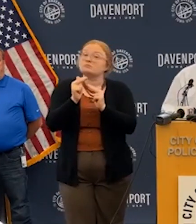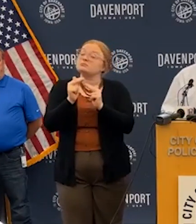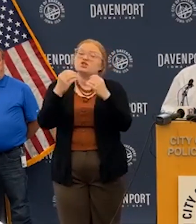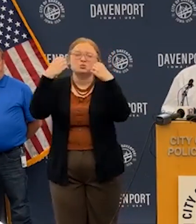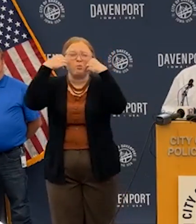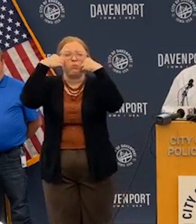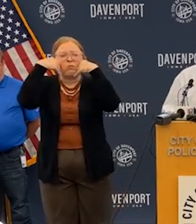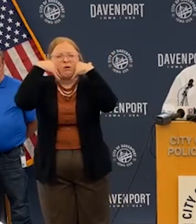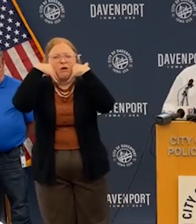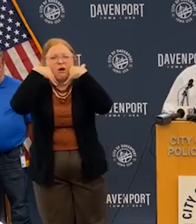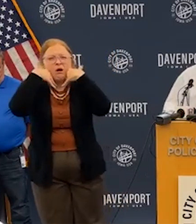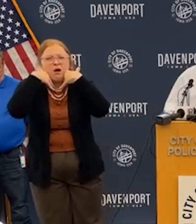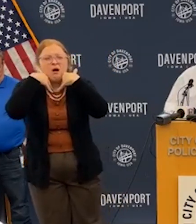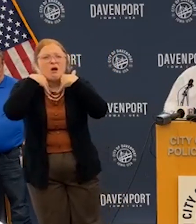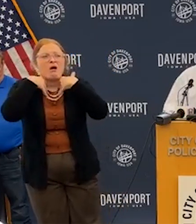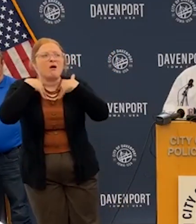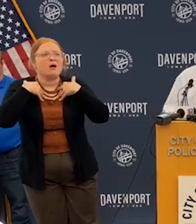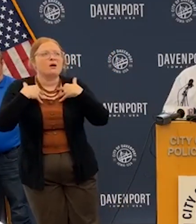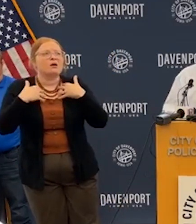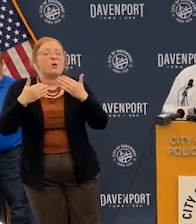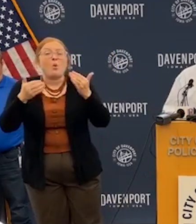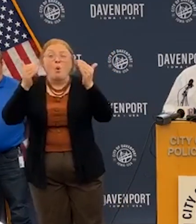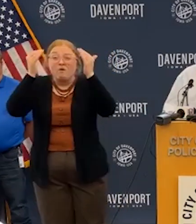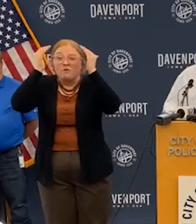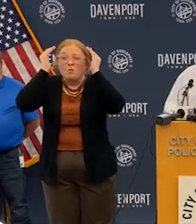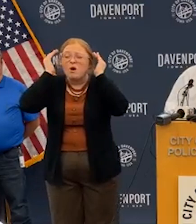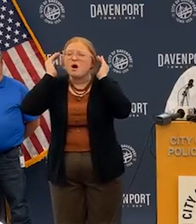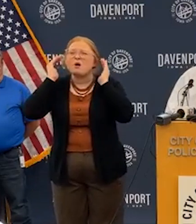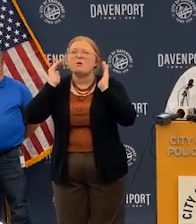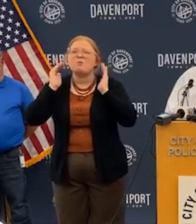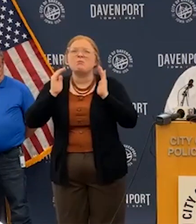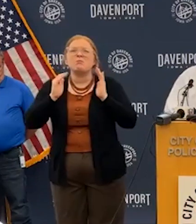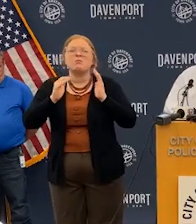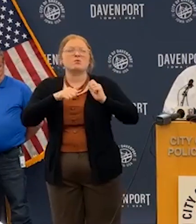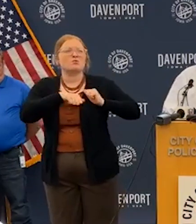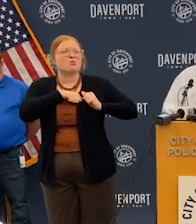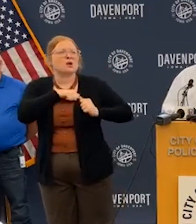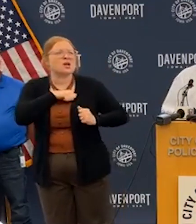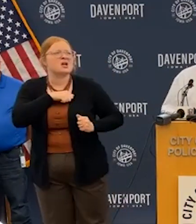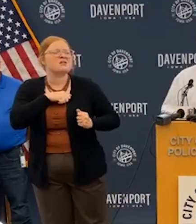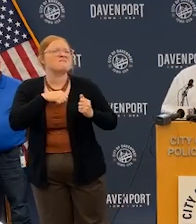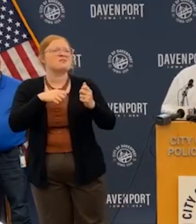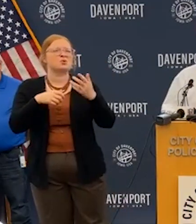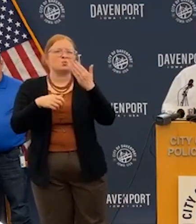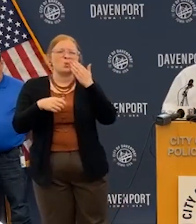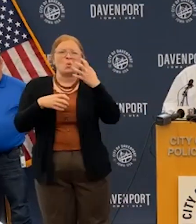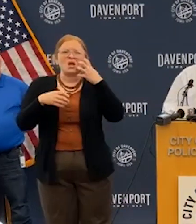overwhelmed with heat. Think about